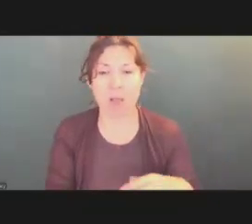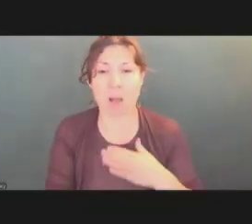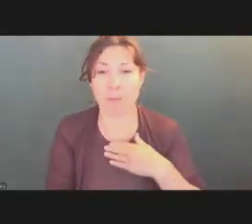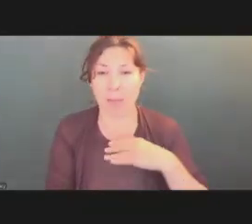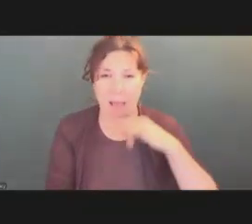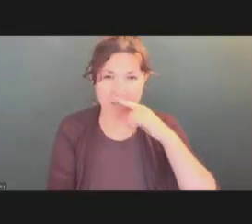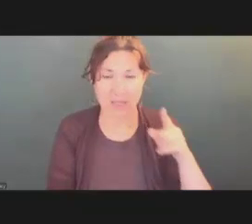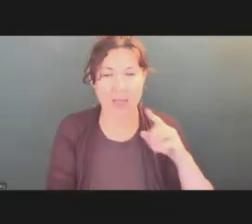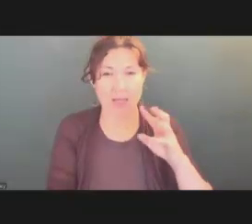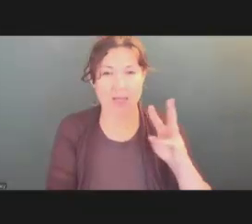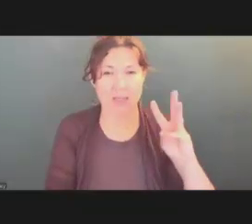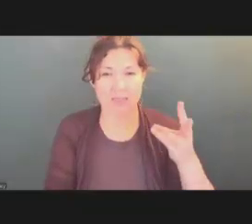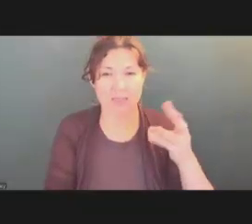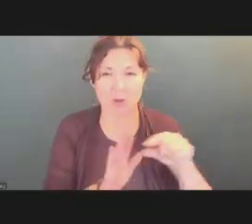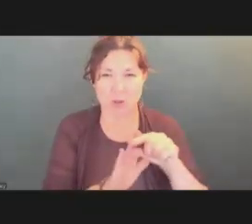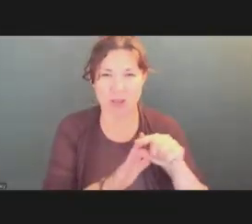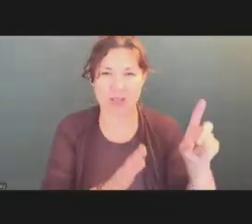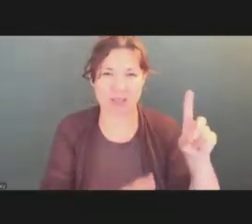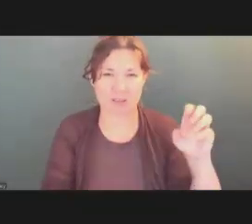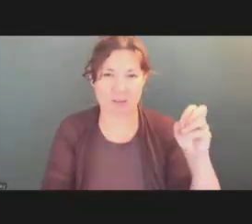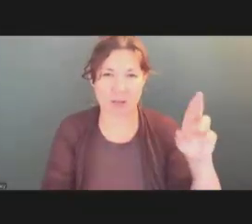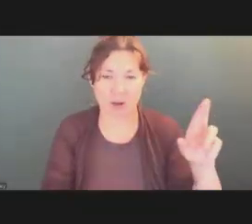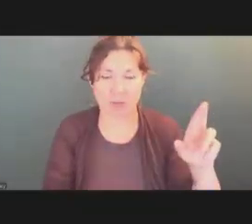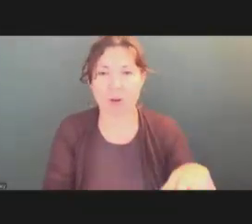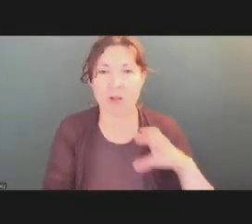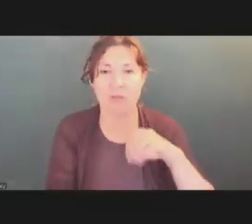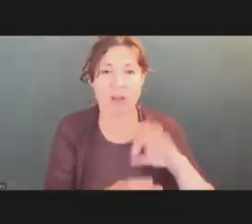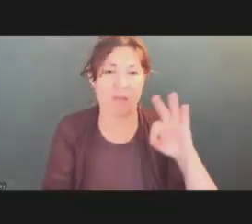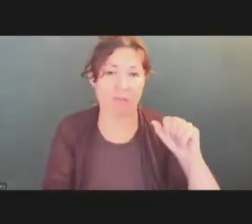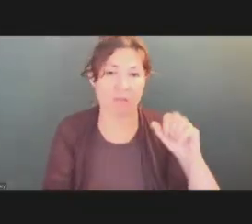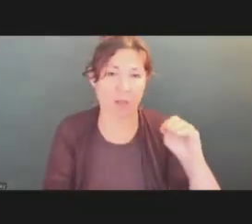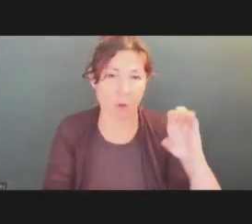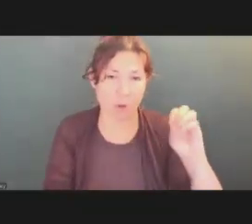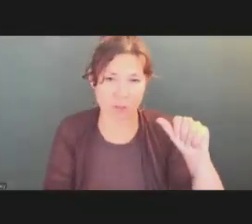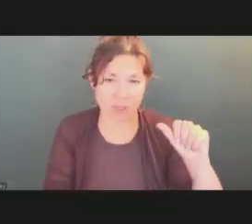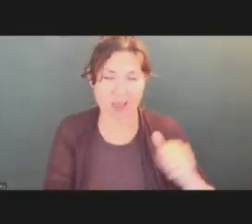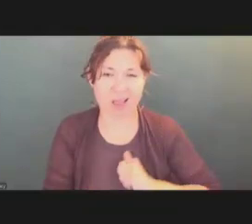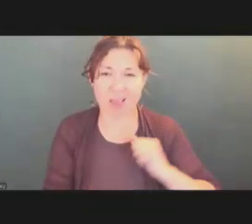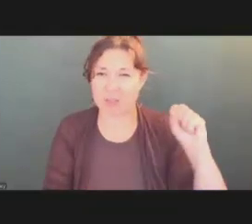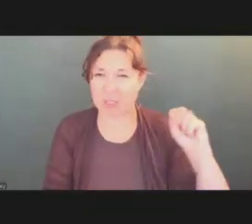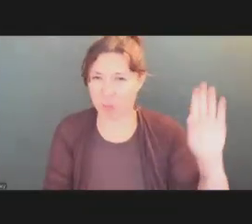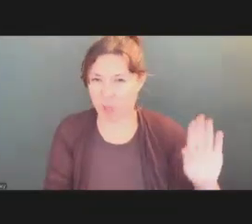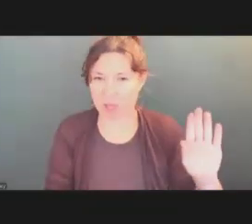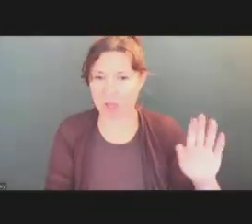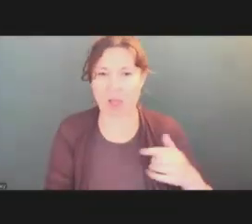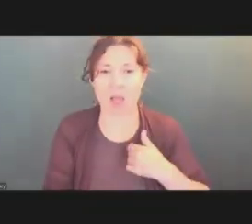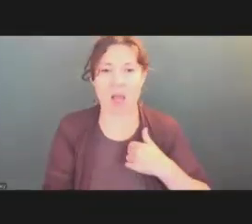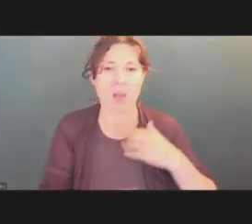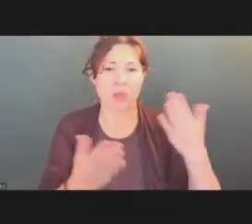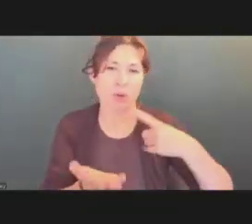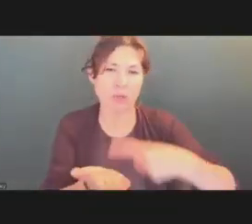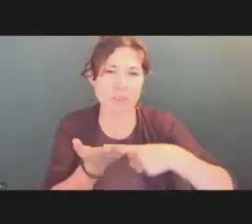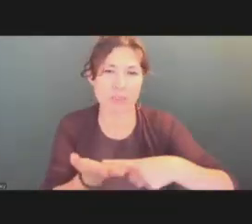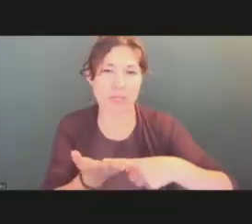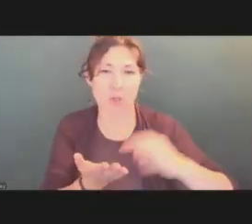of FAMCOSA, longtime resident of South Boston. I'm here tonight to speak on behalf of our transportation. On the first